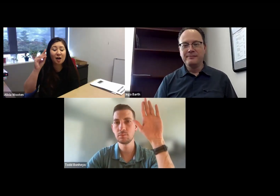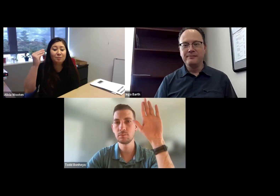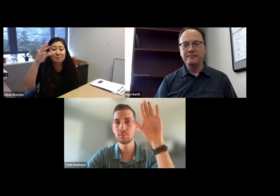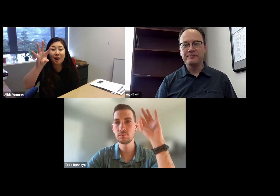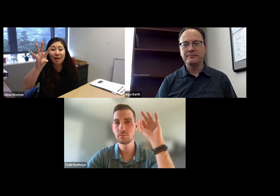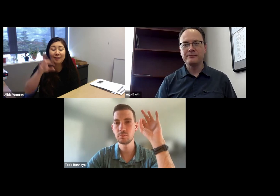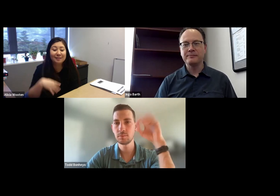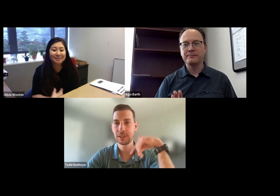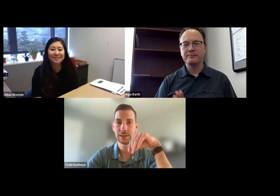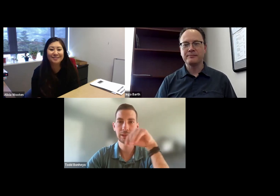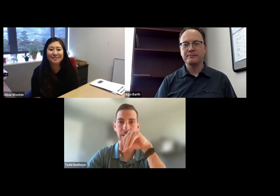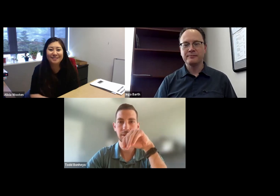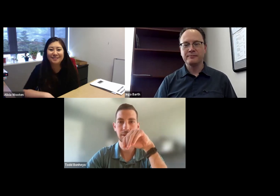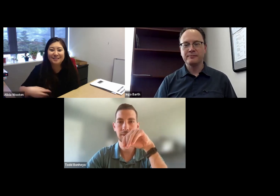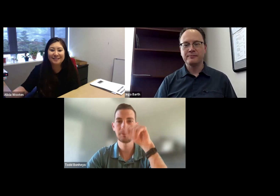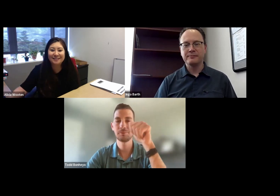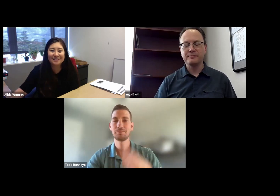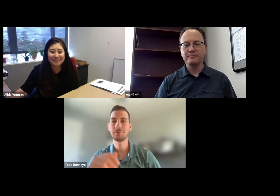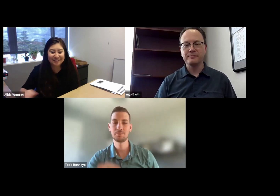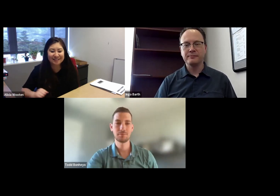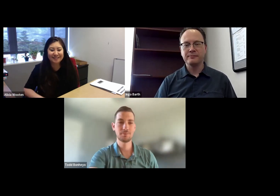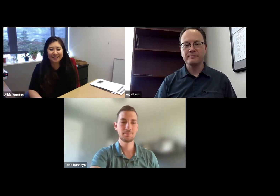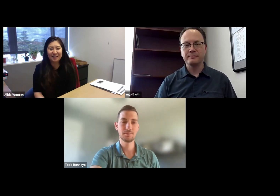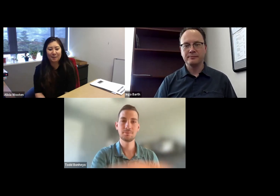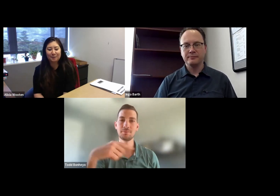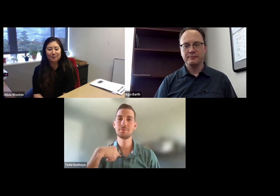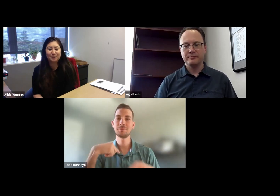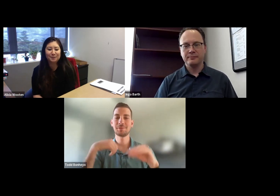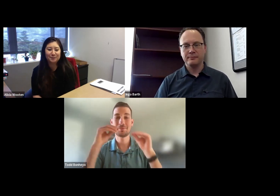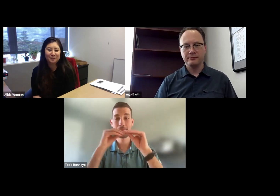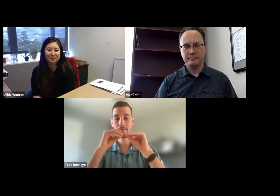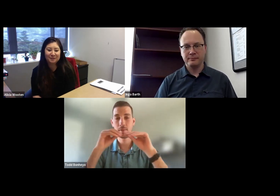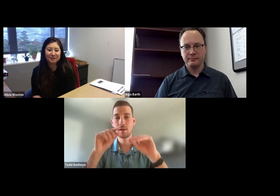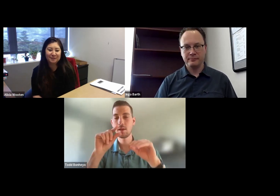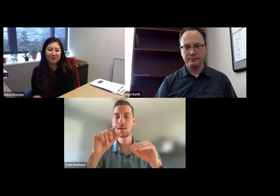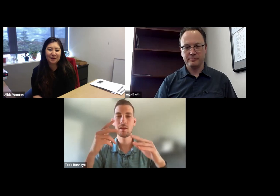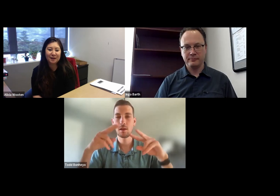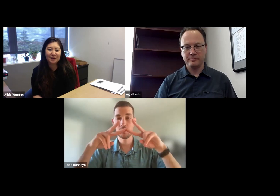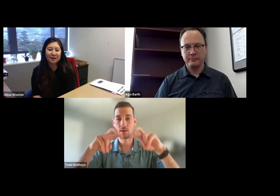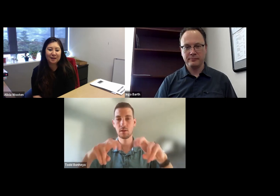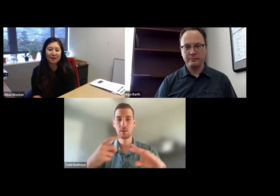Todd, you want to spotlight yourself?